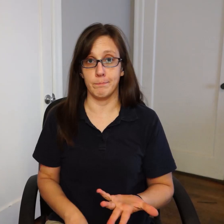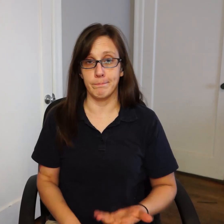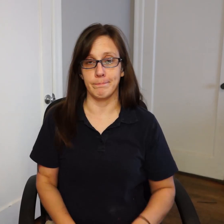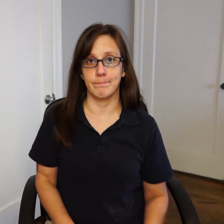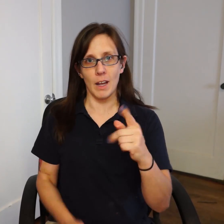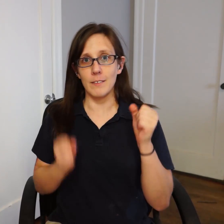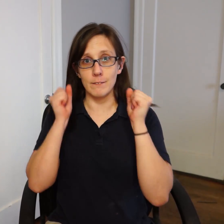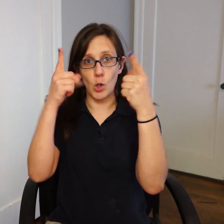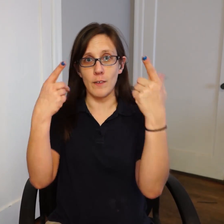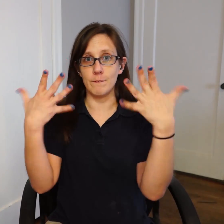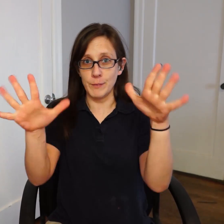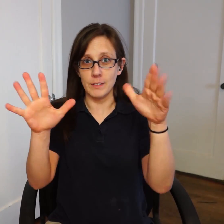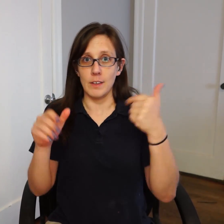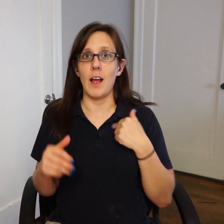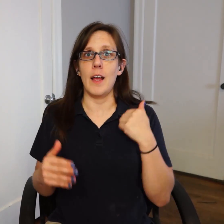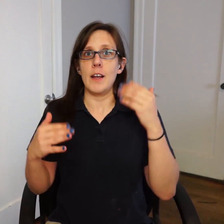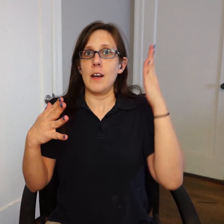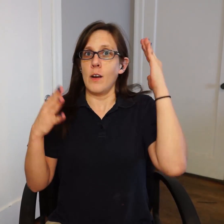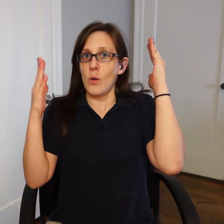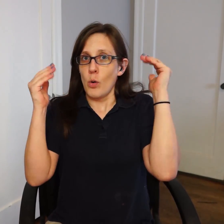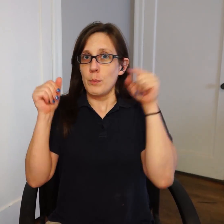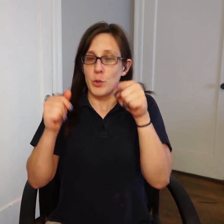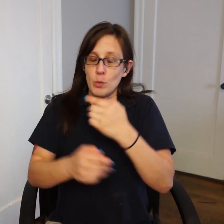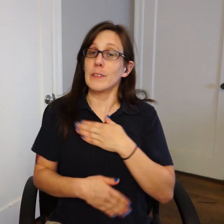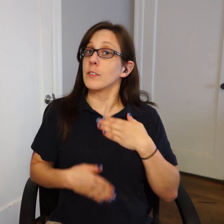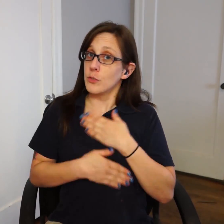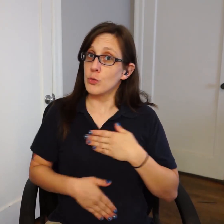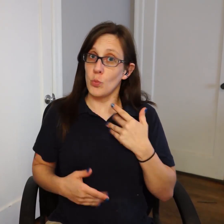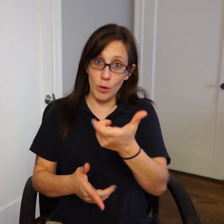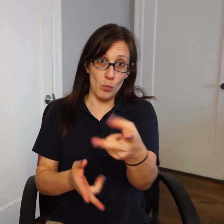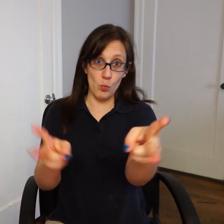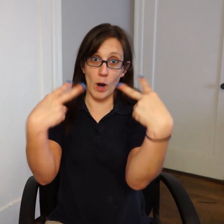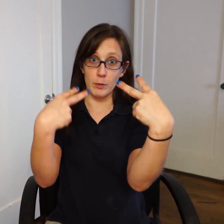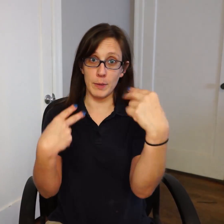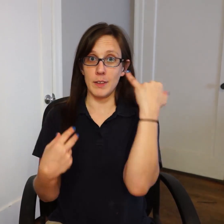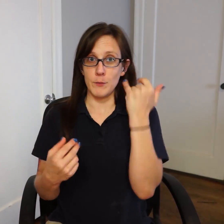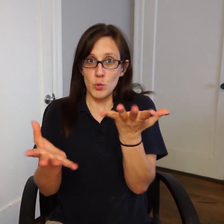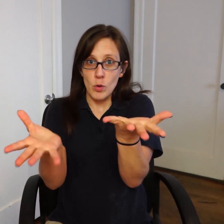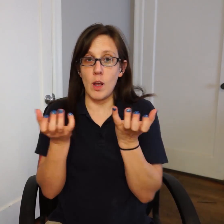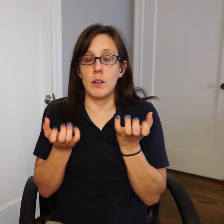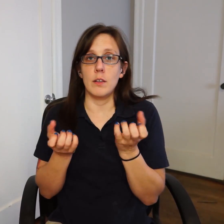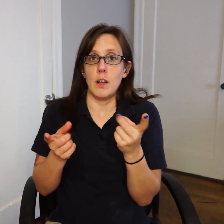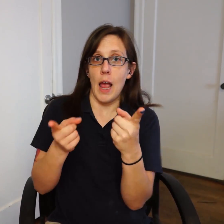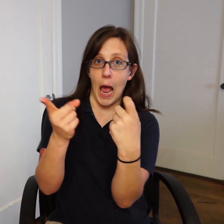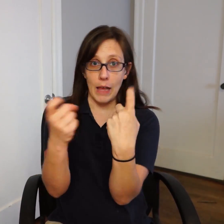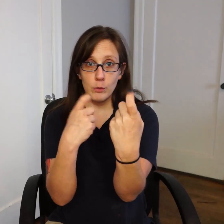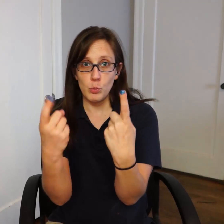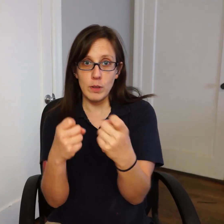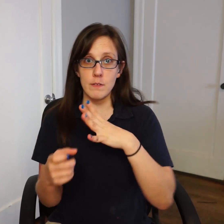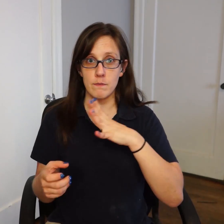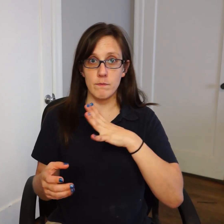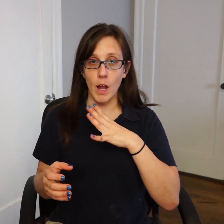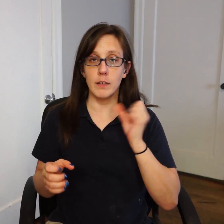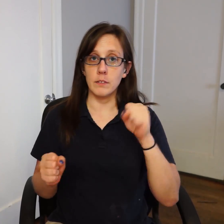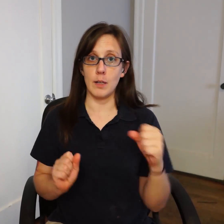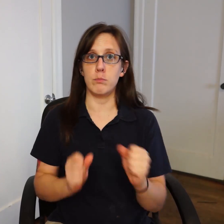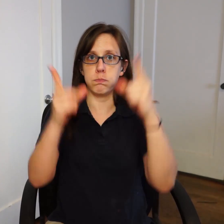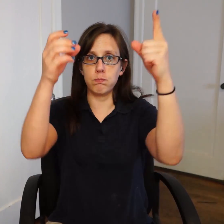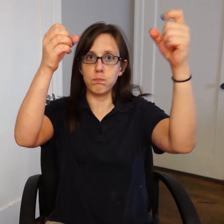use. Okay, that's all for now. I hope you enjoyed watching. If you want to ask me any questions or anything, that's fine. You can leave them in the